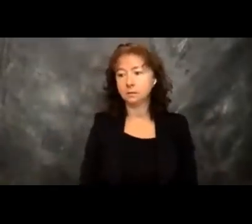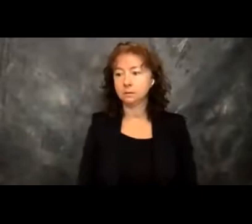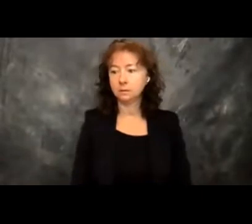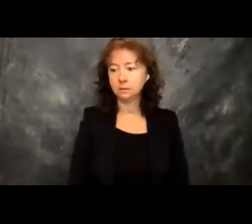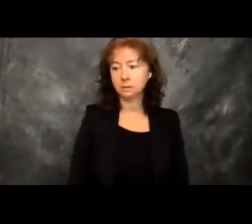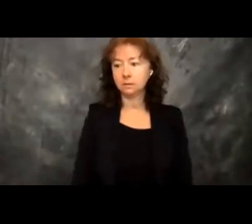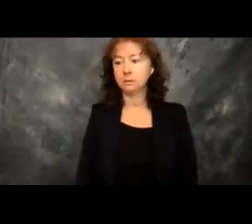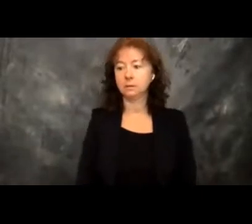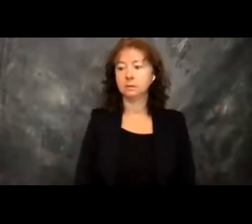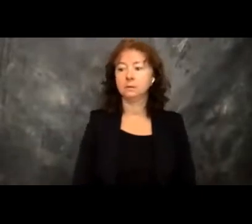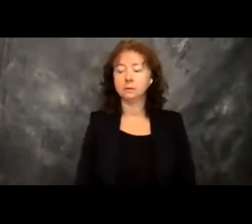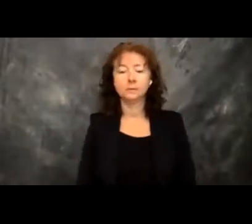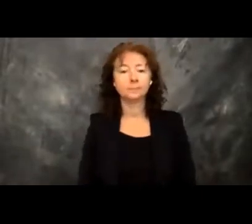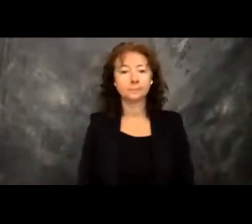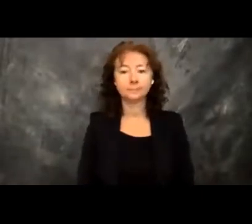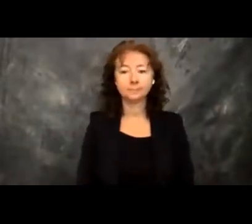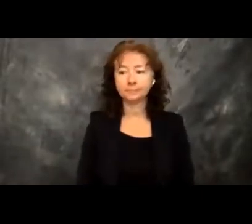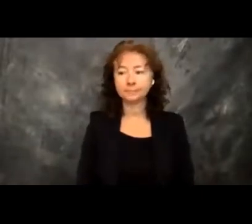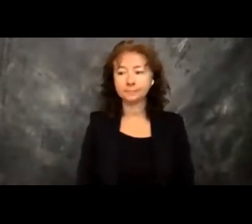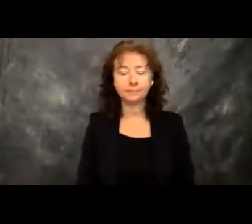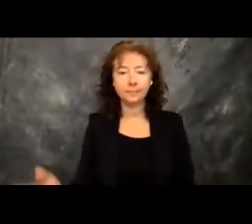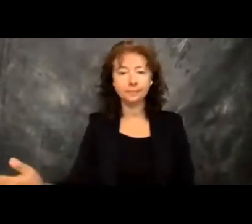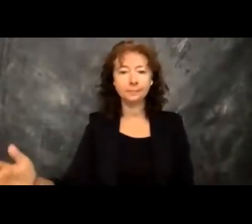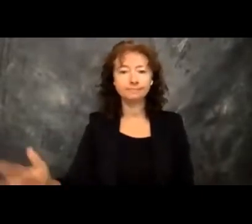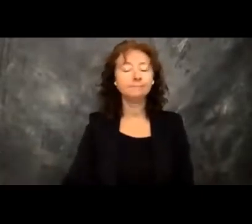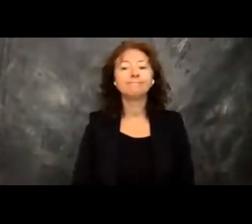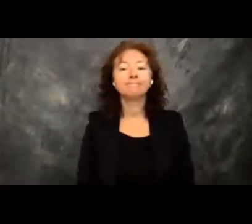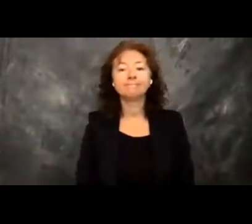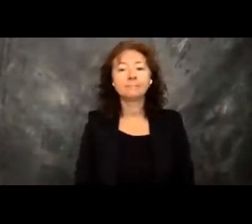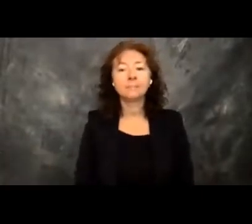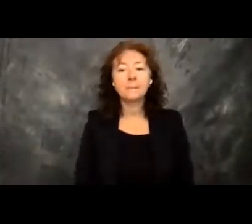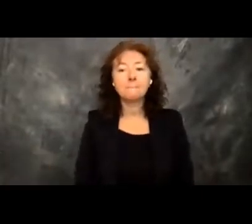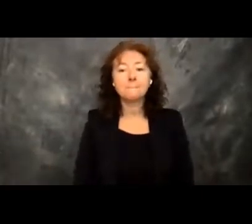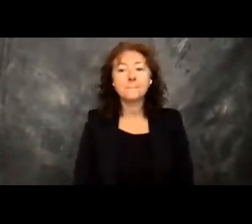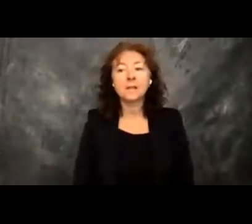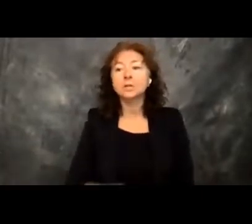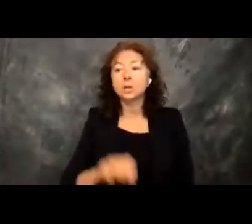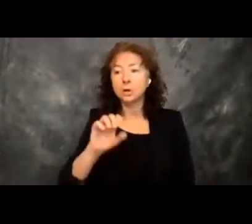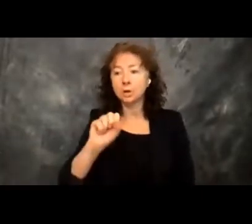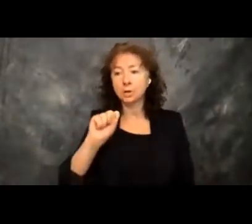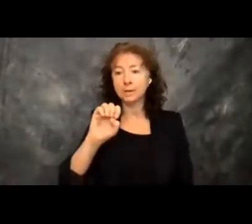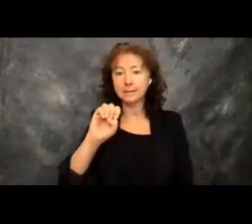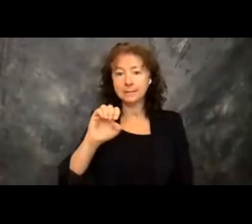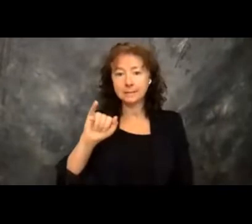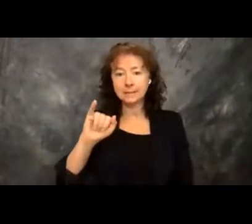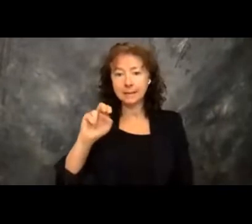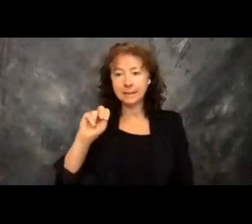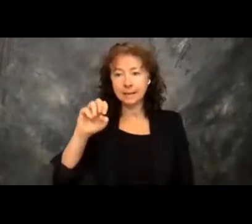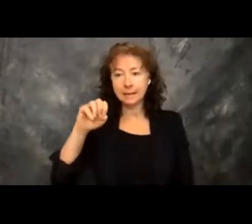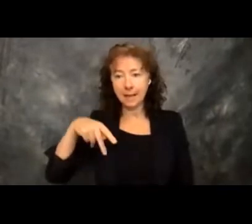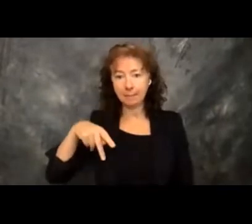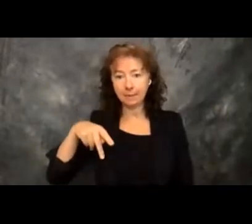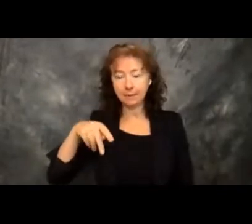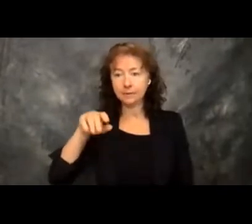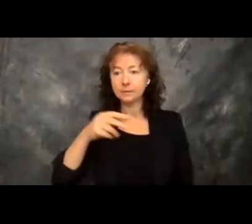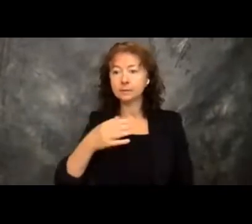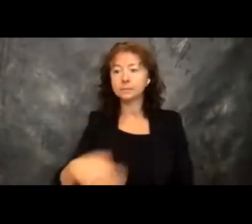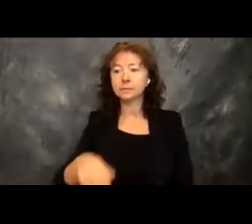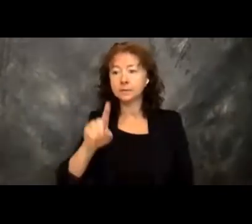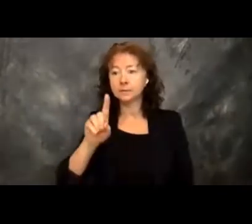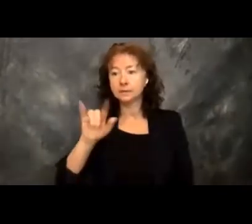So, first up is Seinep Dyikanbaeva, who is from the